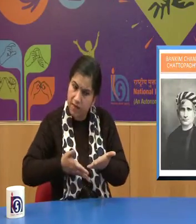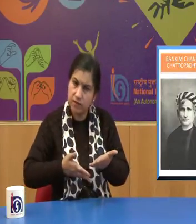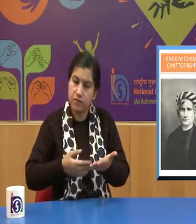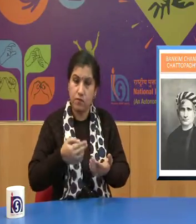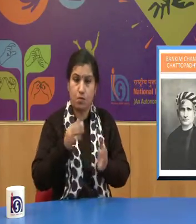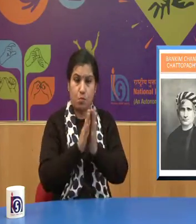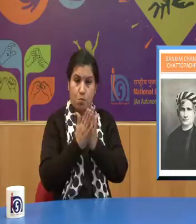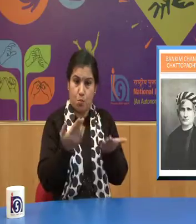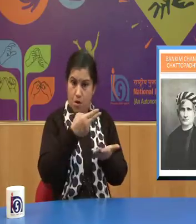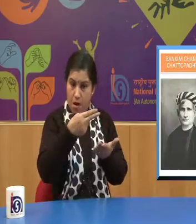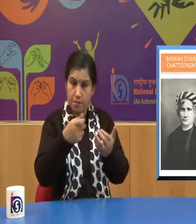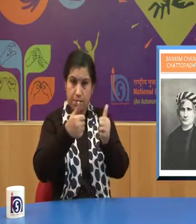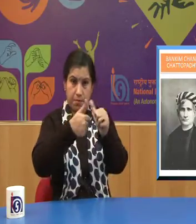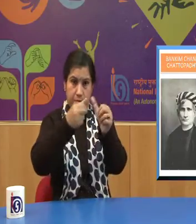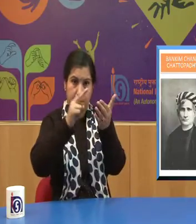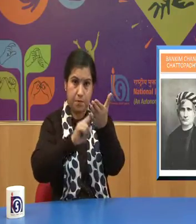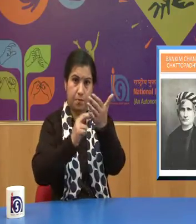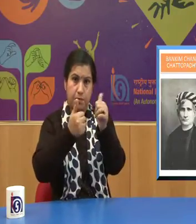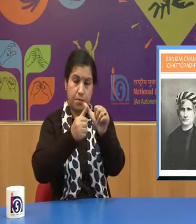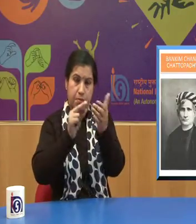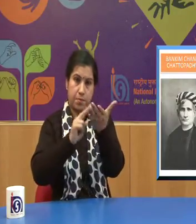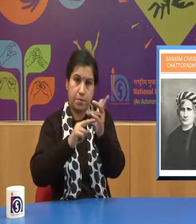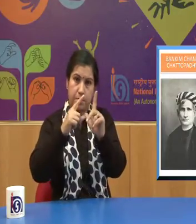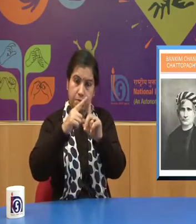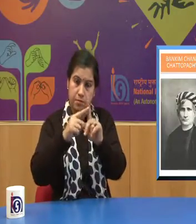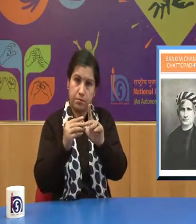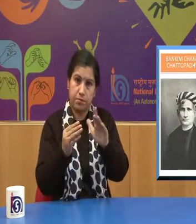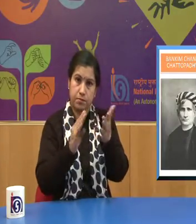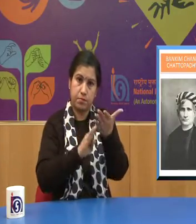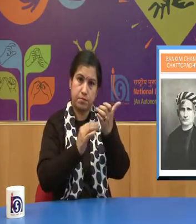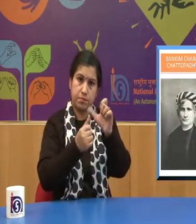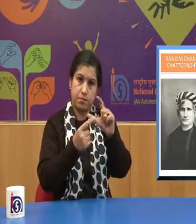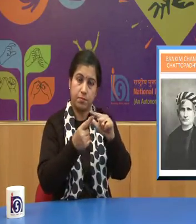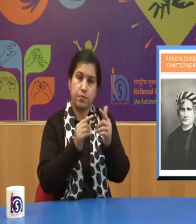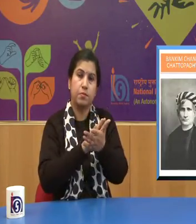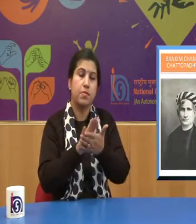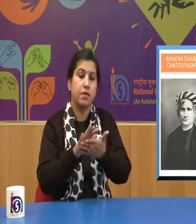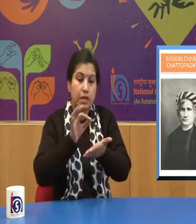Bengali novel Anand Math, written by Bankim Chandra,